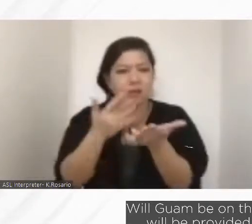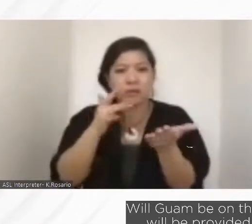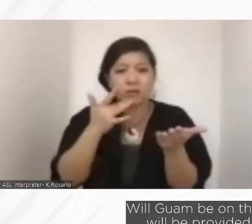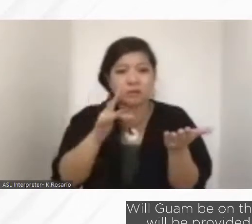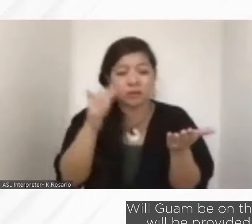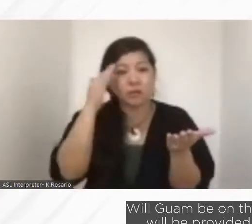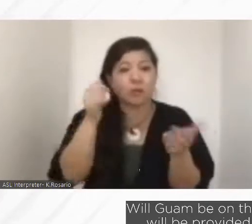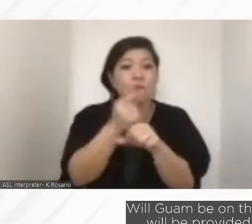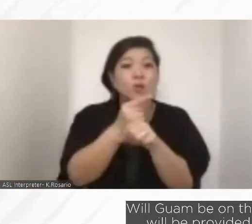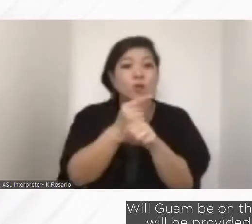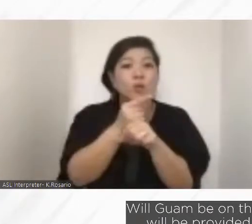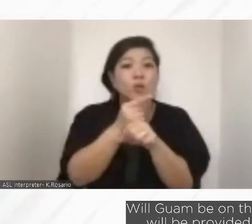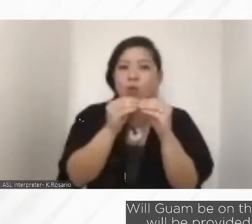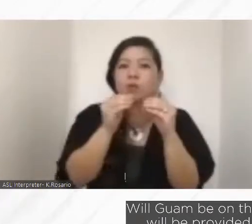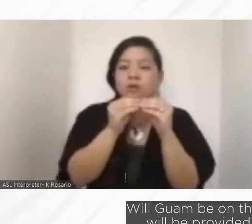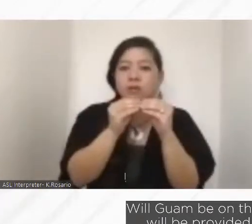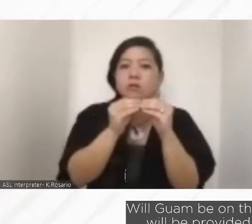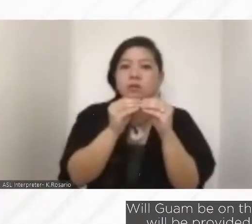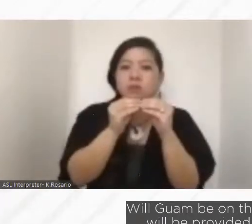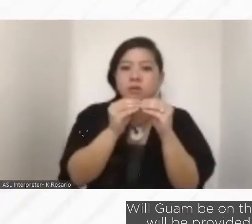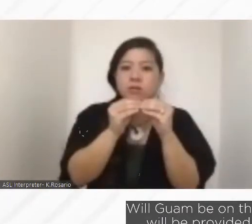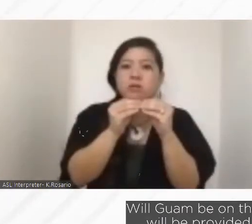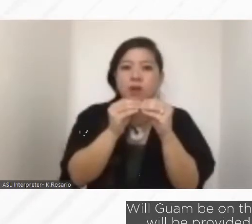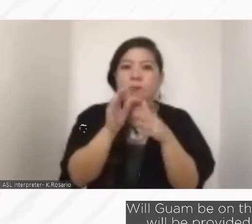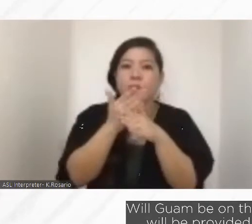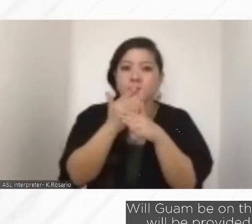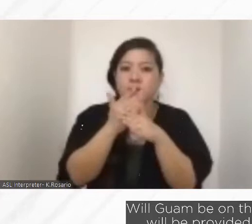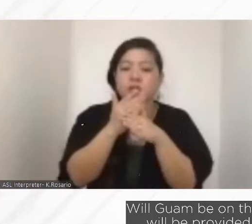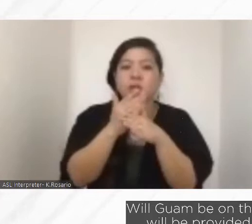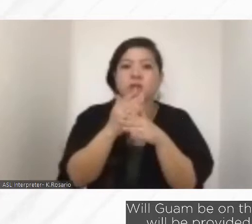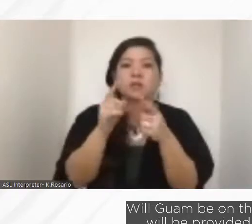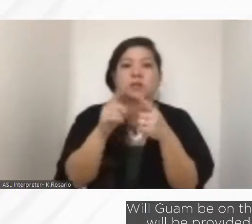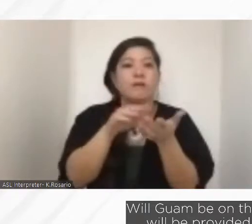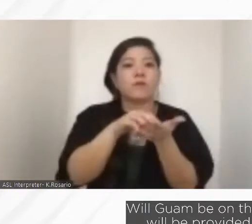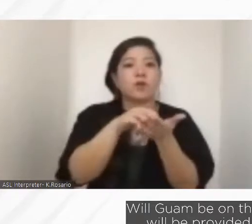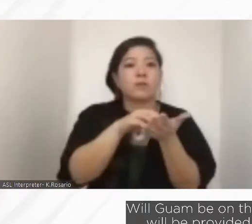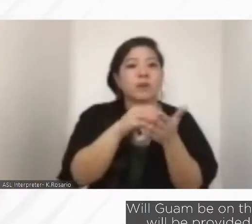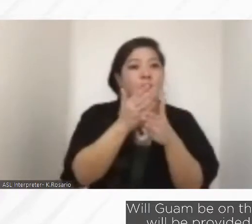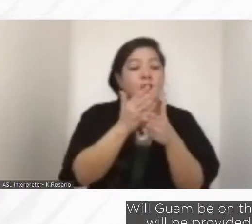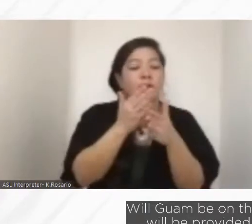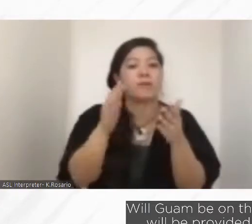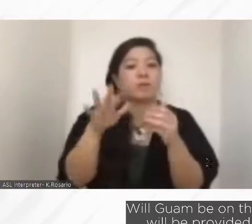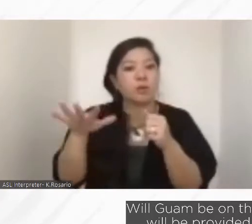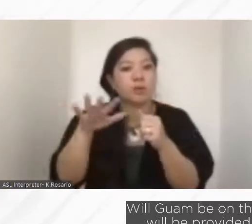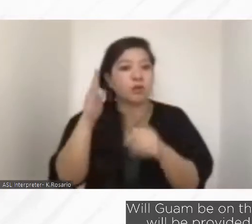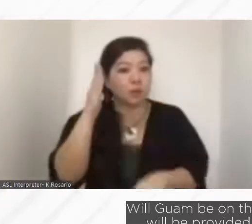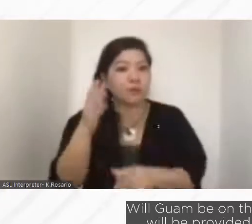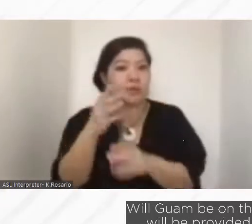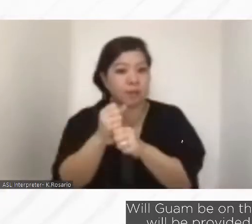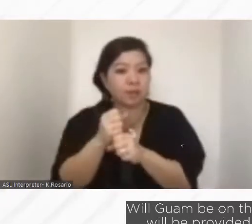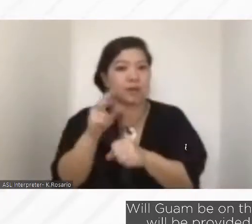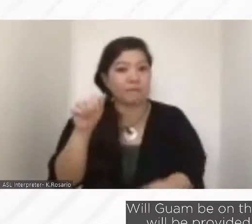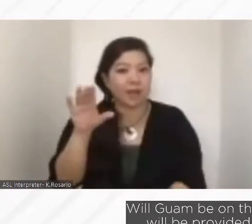Guam has more than its share of the vulnerable population. So you will be getting the